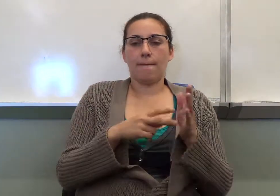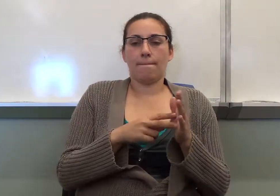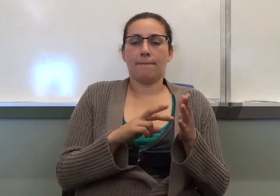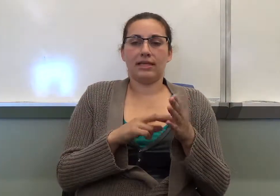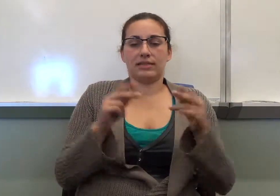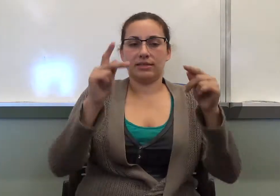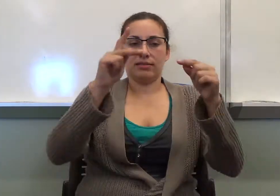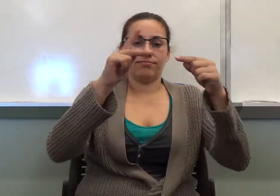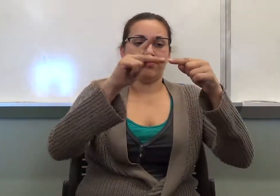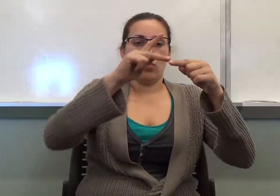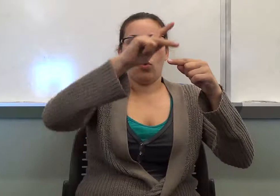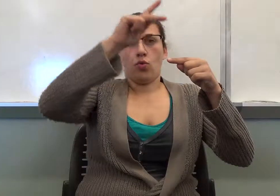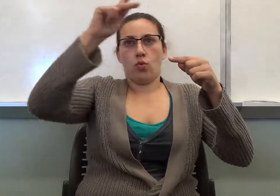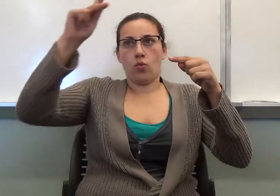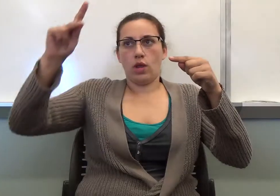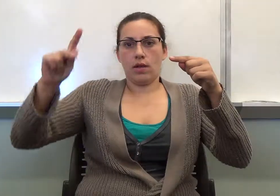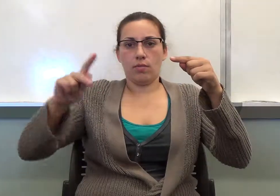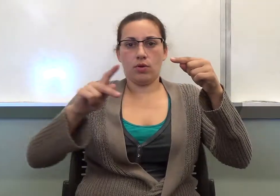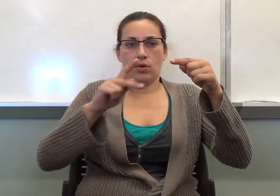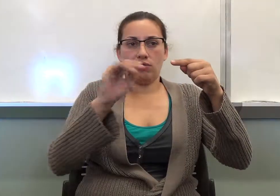It's just the distance around the edge, that's all.